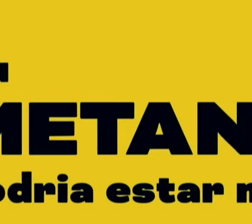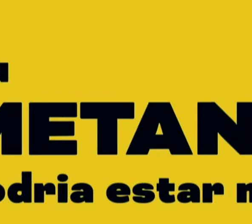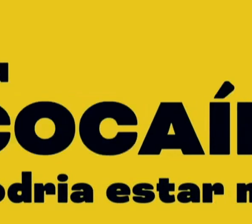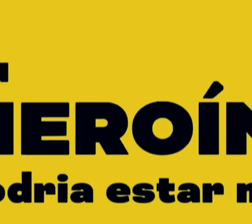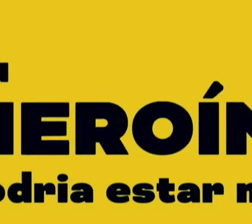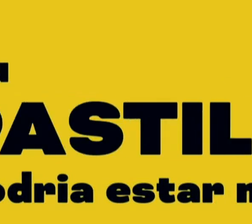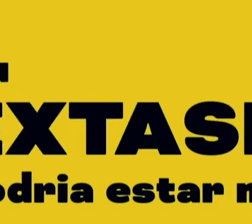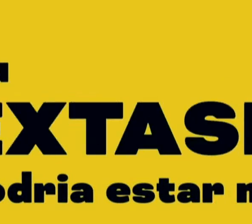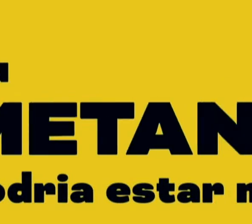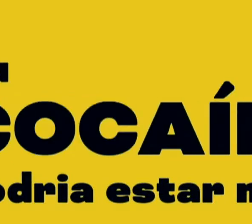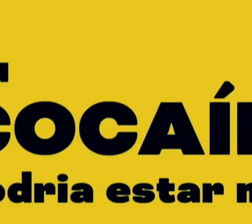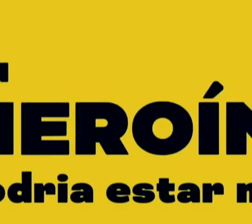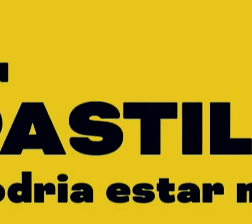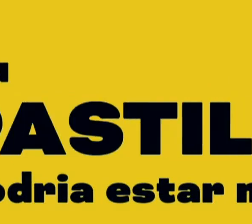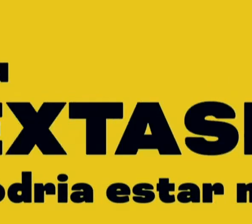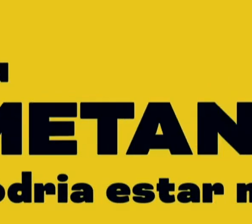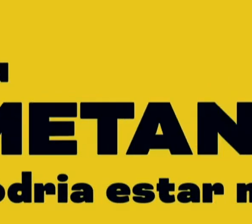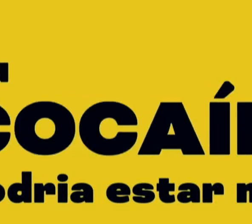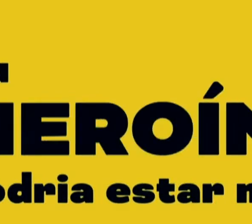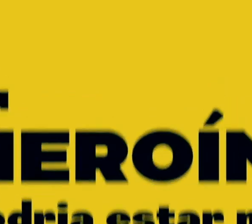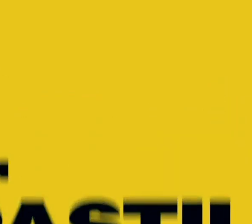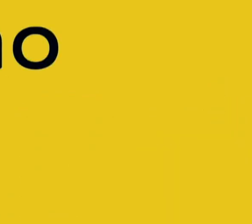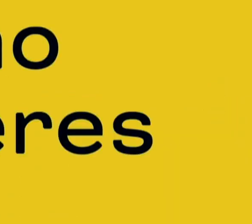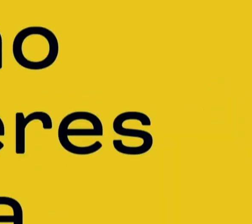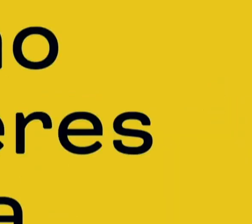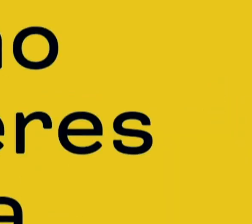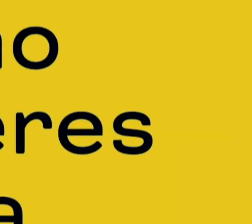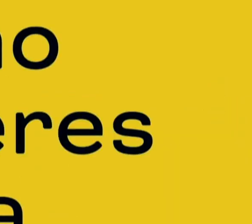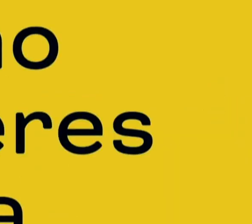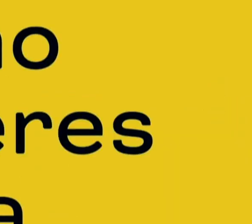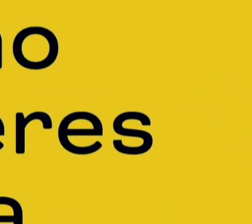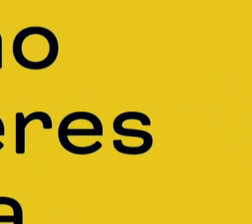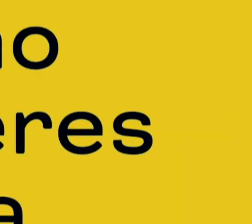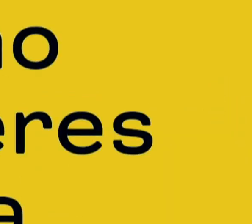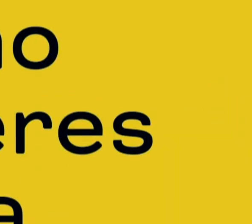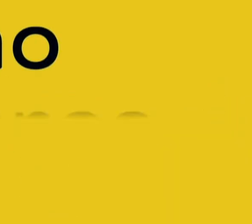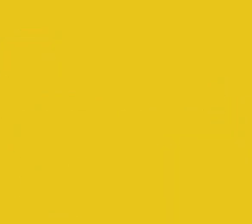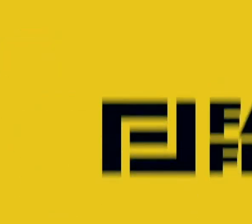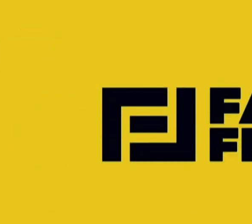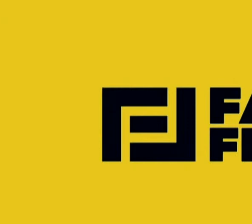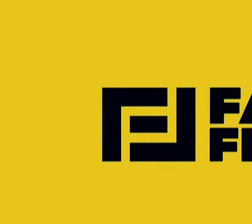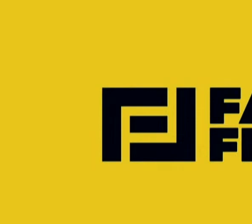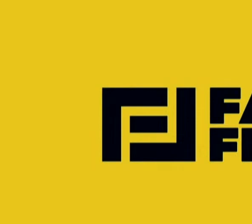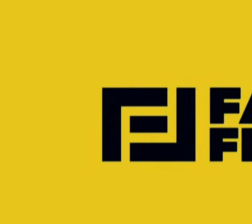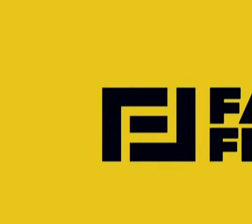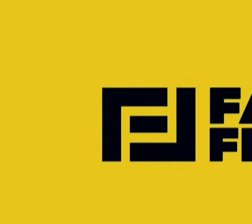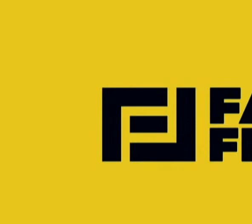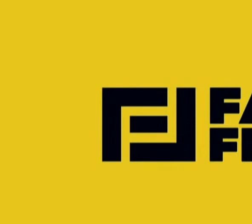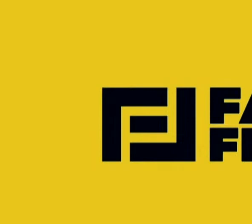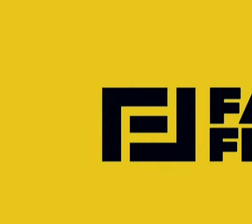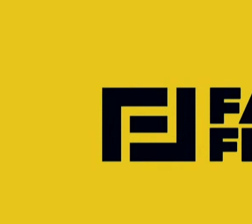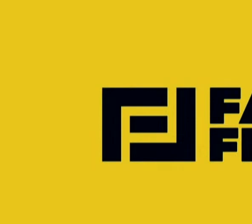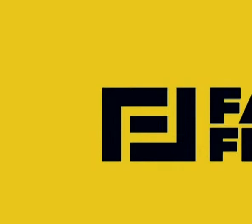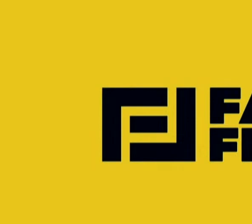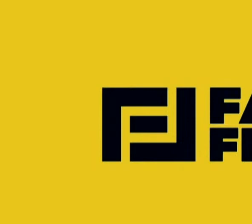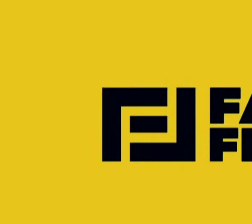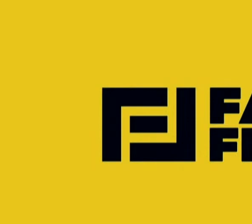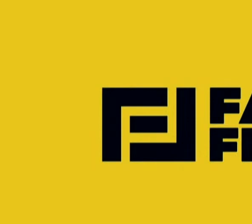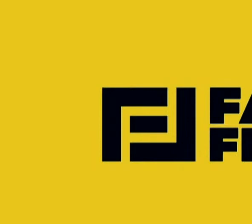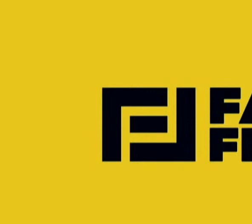drogas. Quizás creas que nada te va a pasar, pero no eres la excepción. No seas otra víctima del fentanilo.